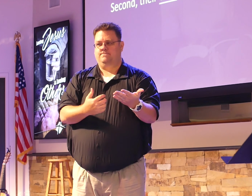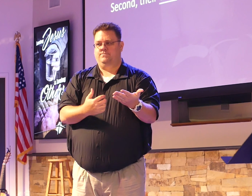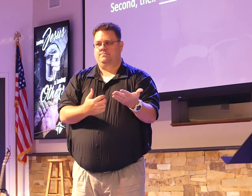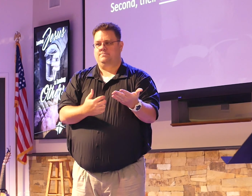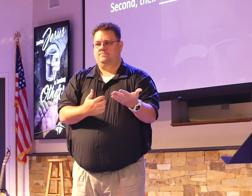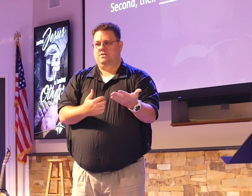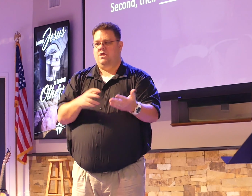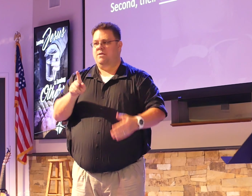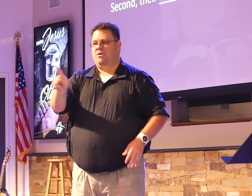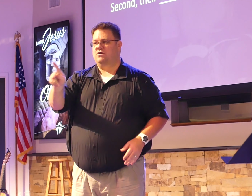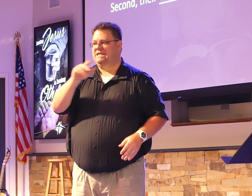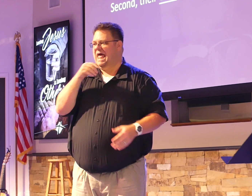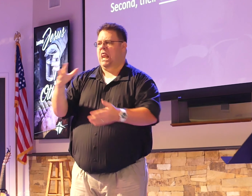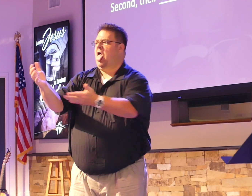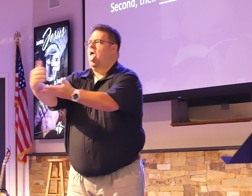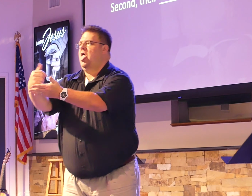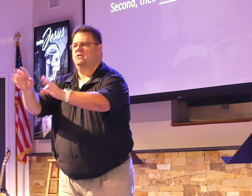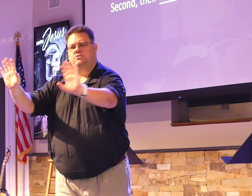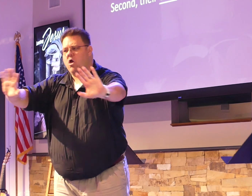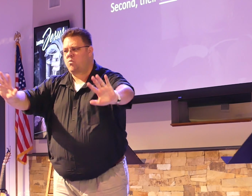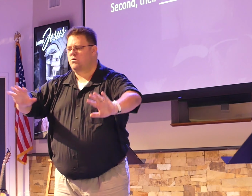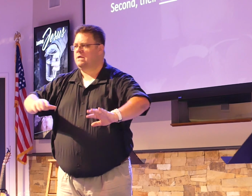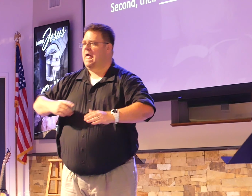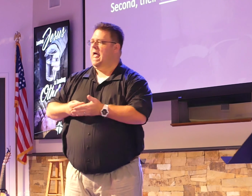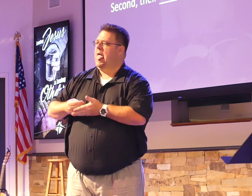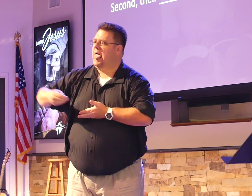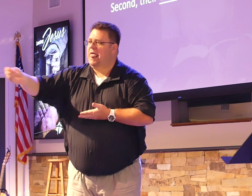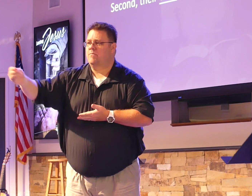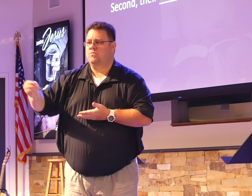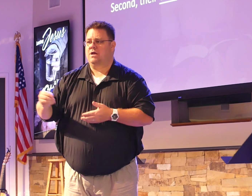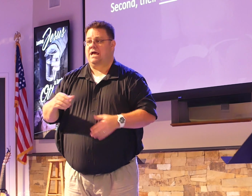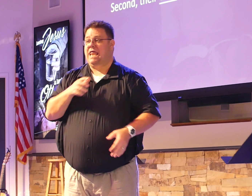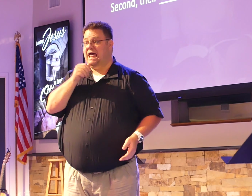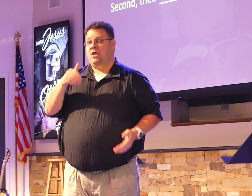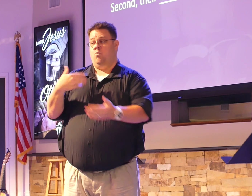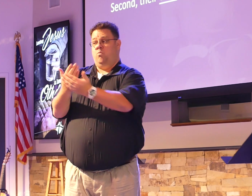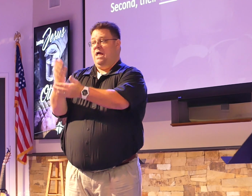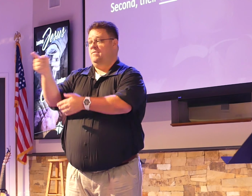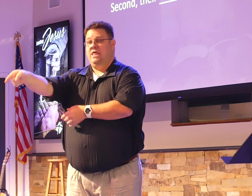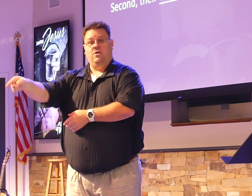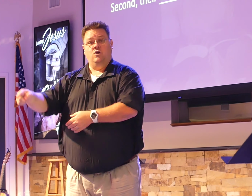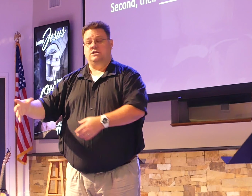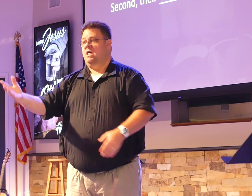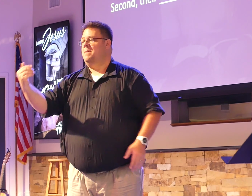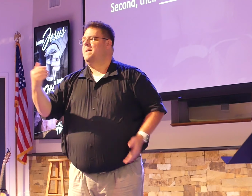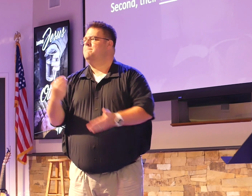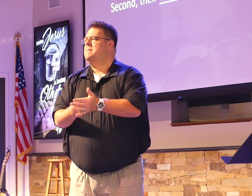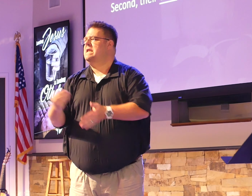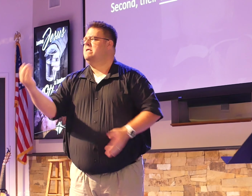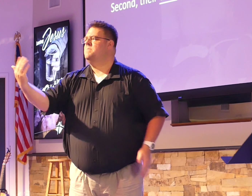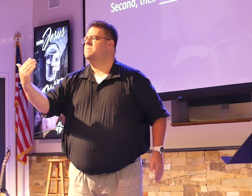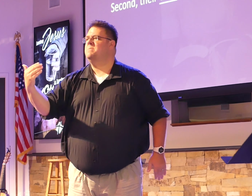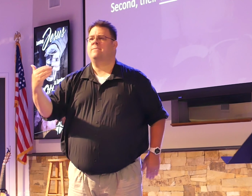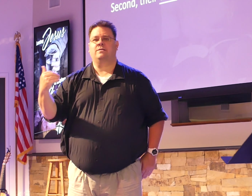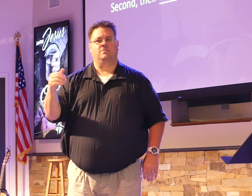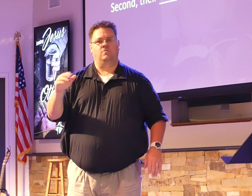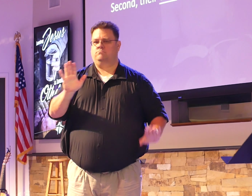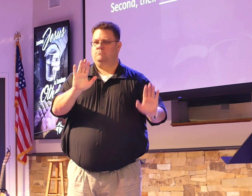Paul says, we did not come there to try to get in your back pocket. Paul was real. His walk